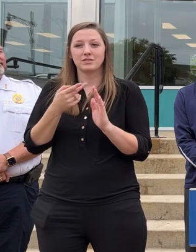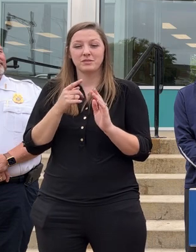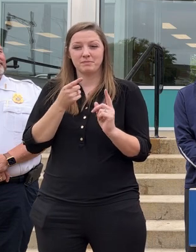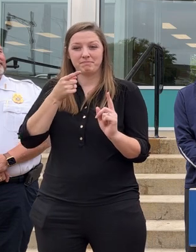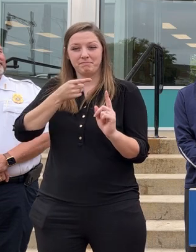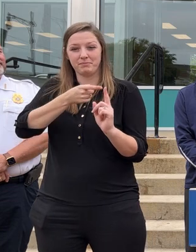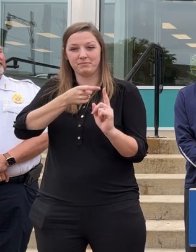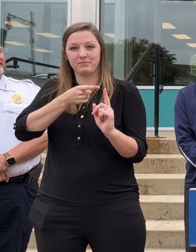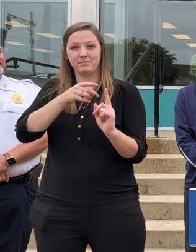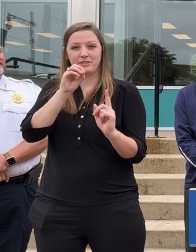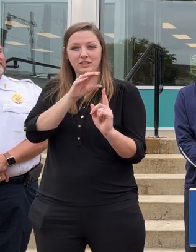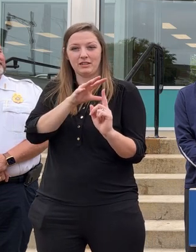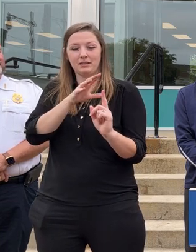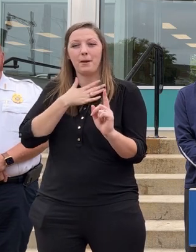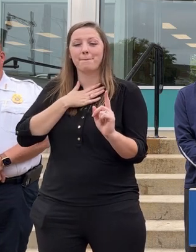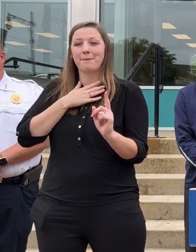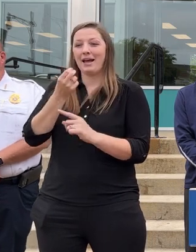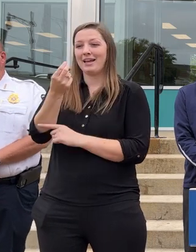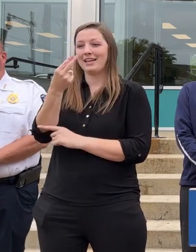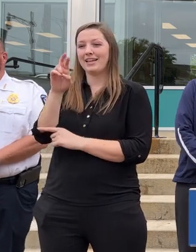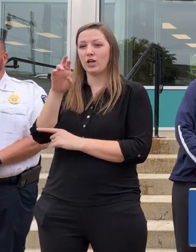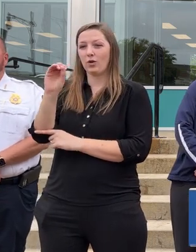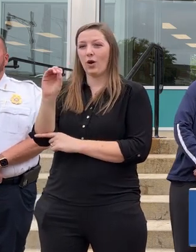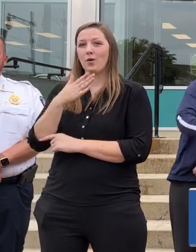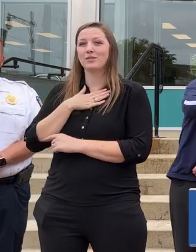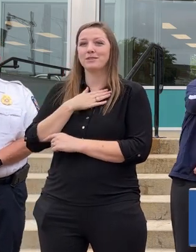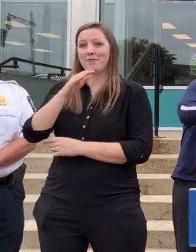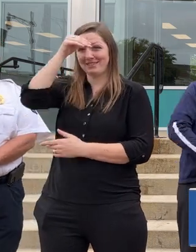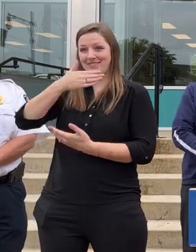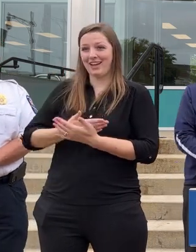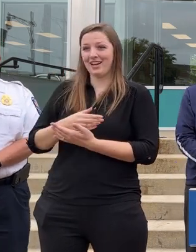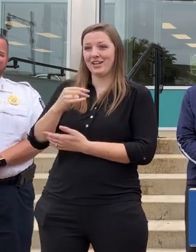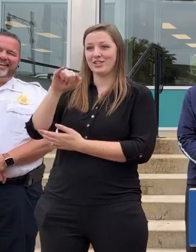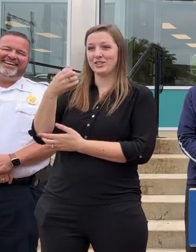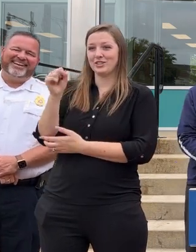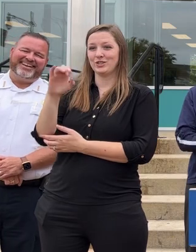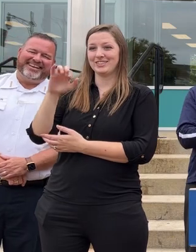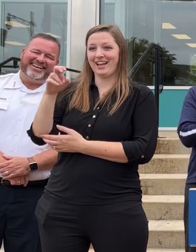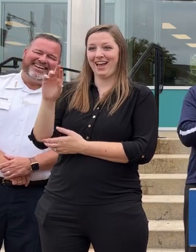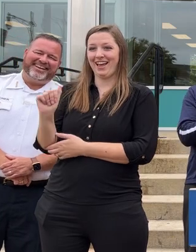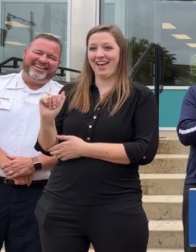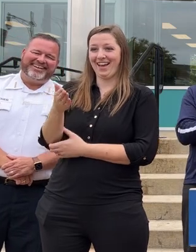my hero. He's 3 years old, and he's my son, Josiah Mac.